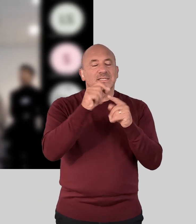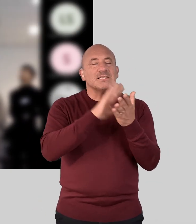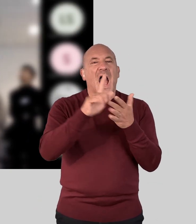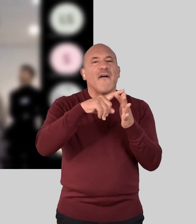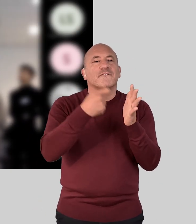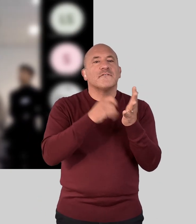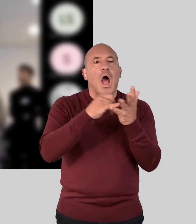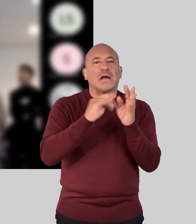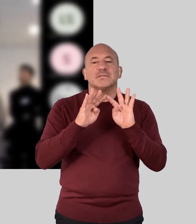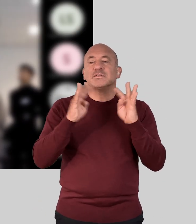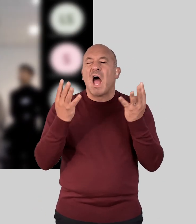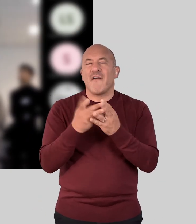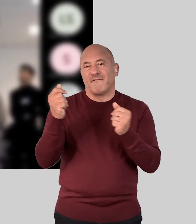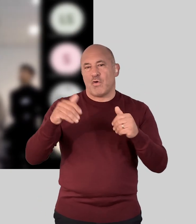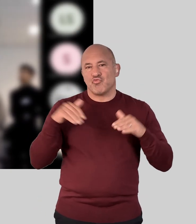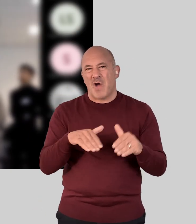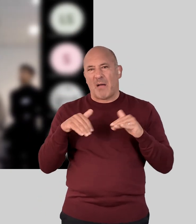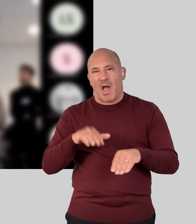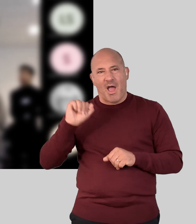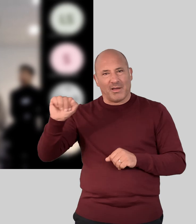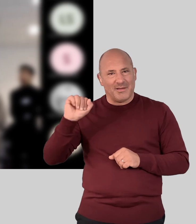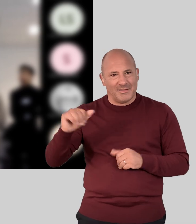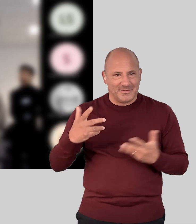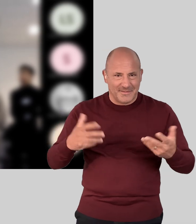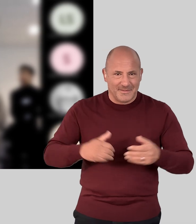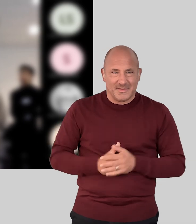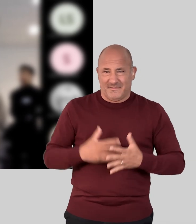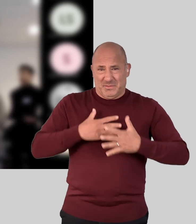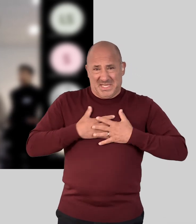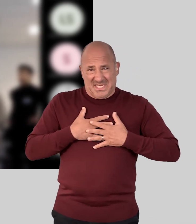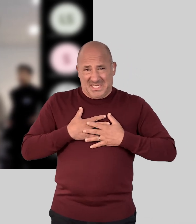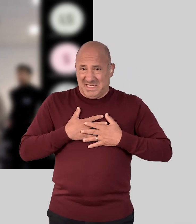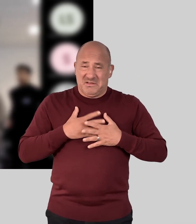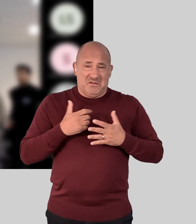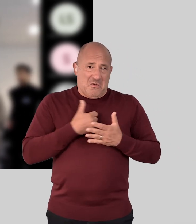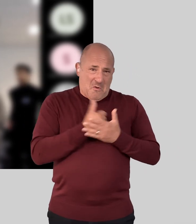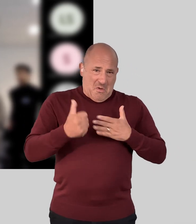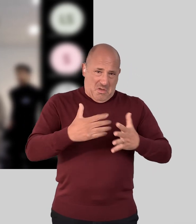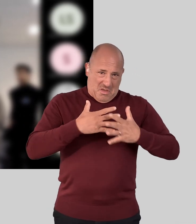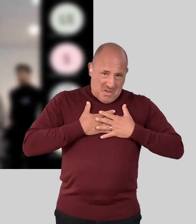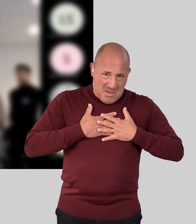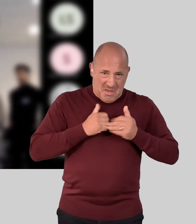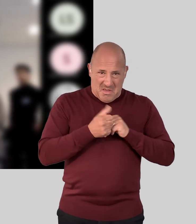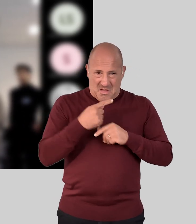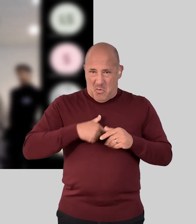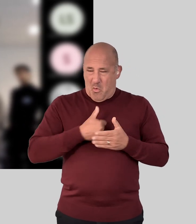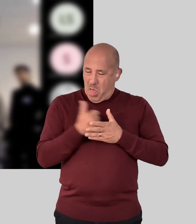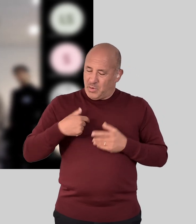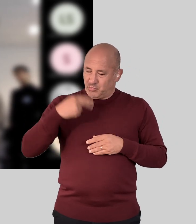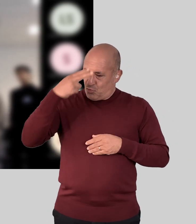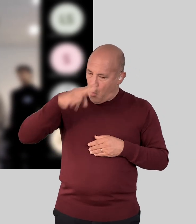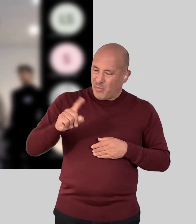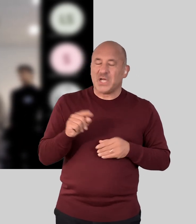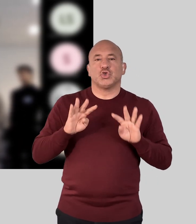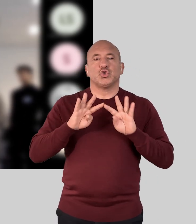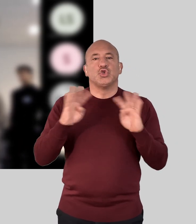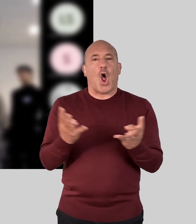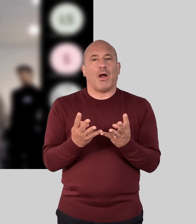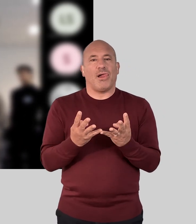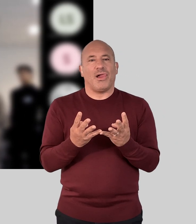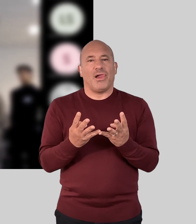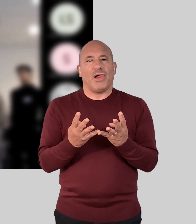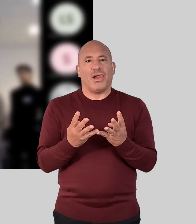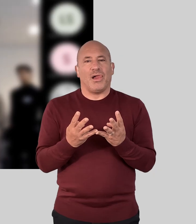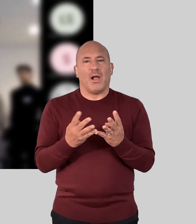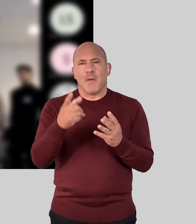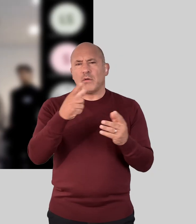rappers. So for me, a lot of my peers, it will always be a circle to us, but that doesn't detract